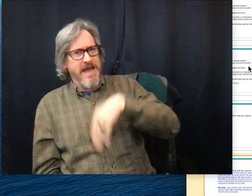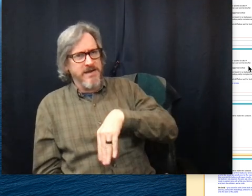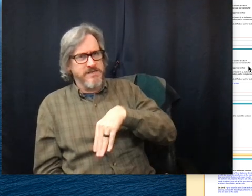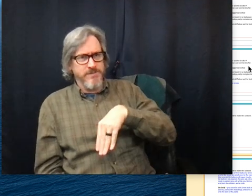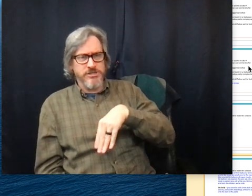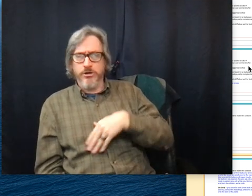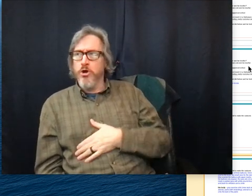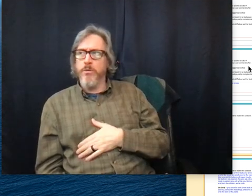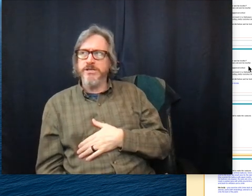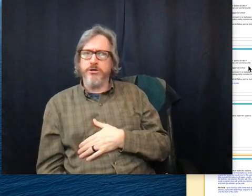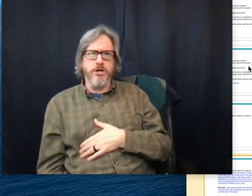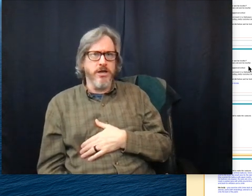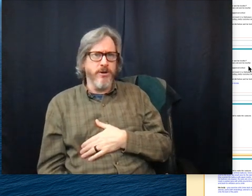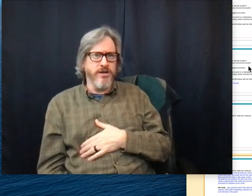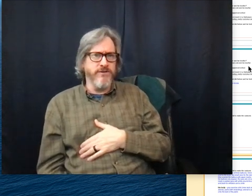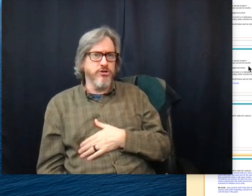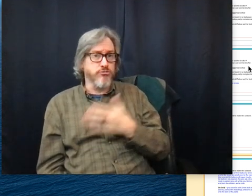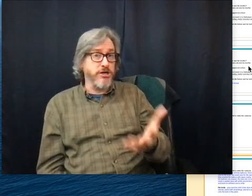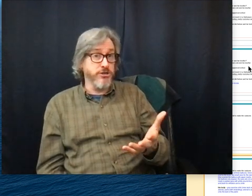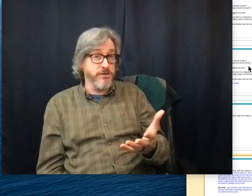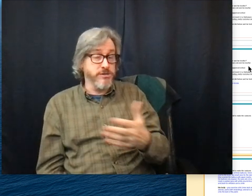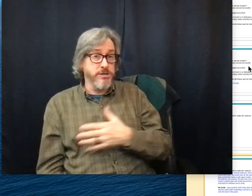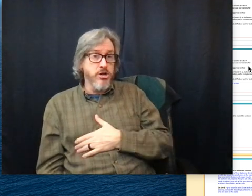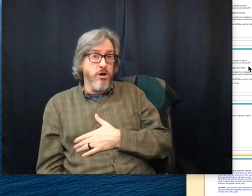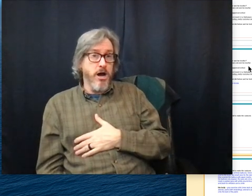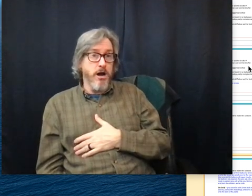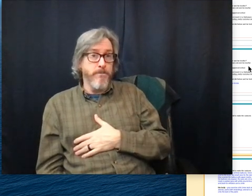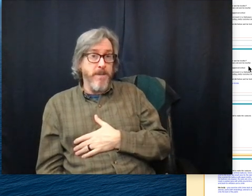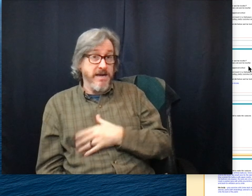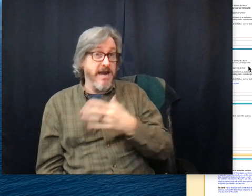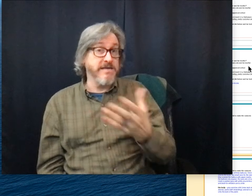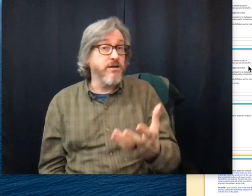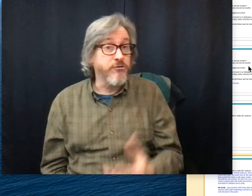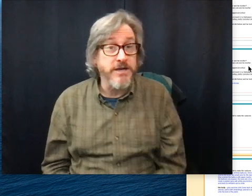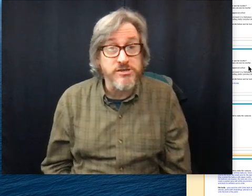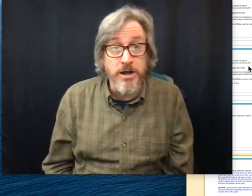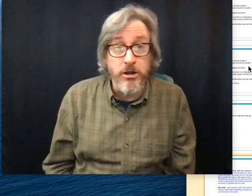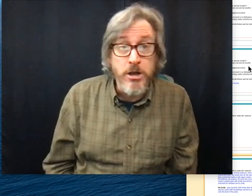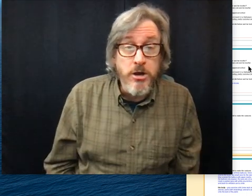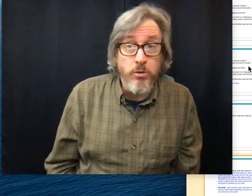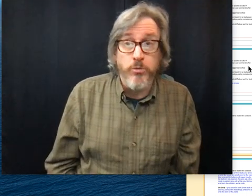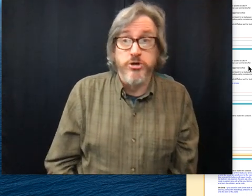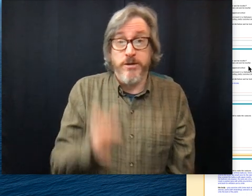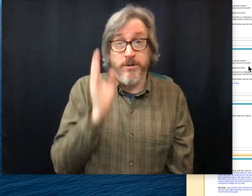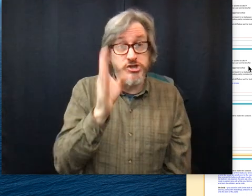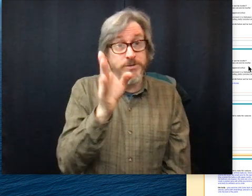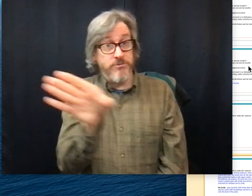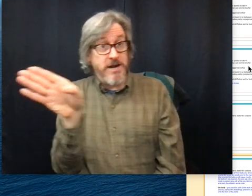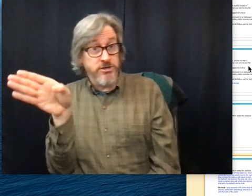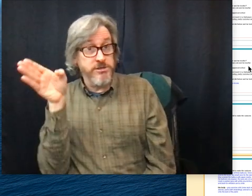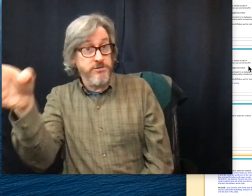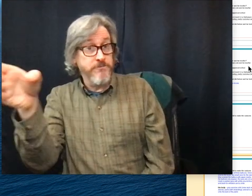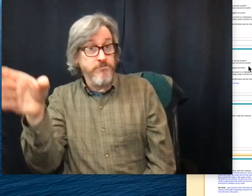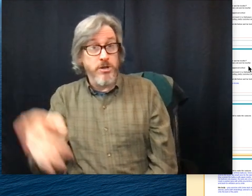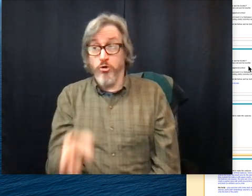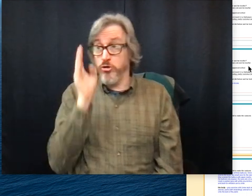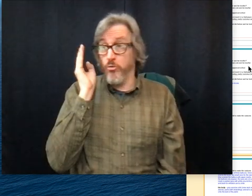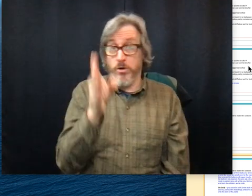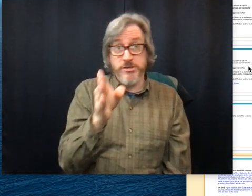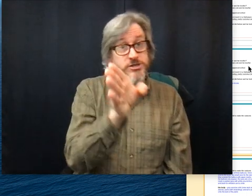important at the end of the semester when we start talking about giving directions, and in ASL 3 as well, when we're talking about street directions.